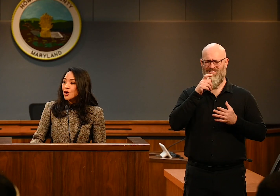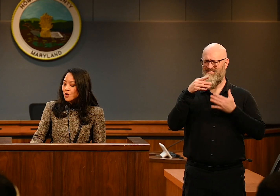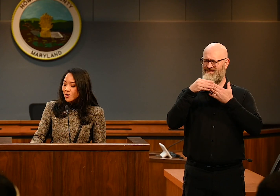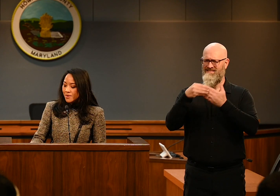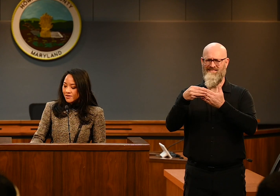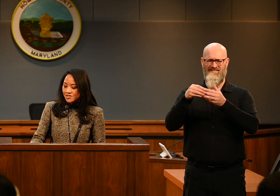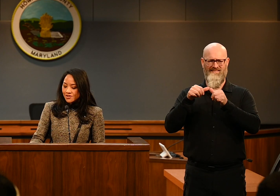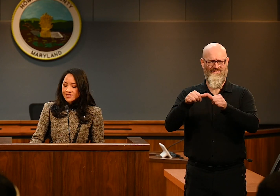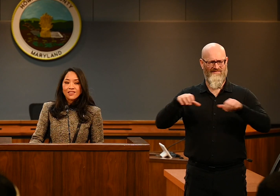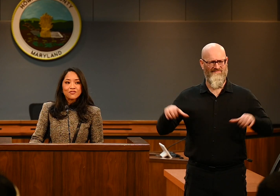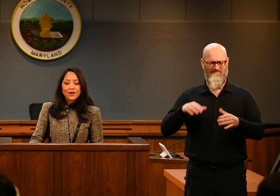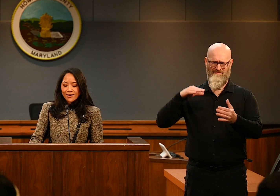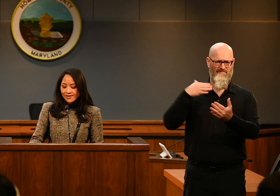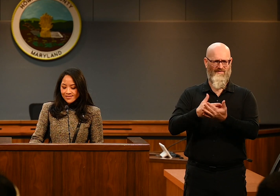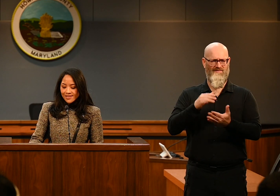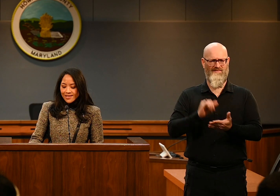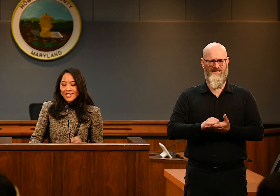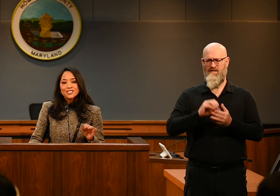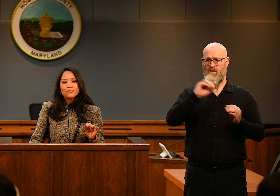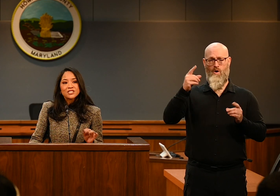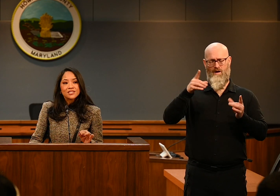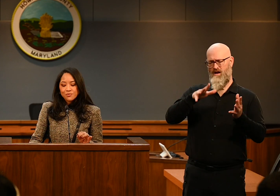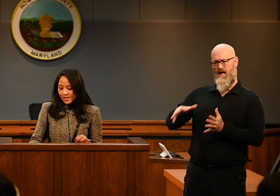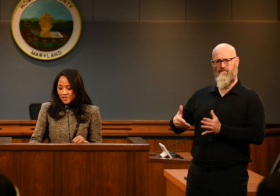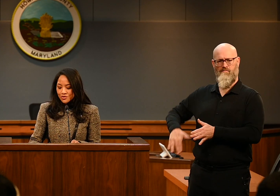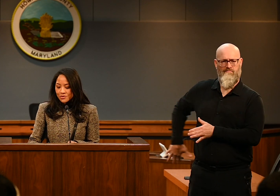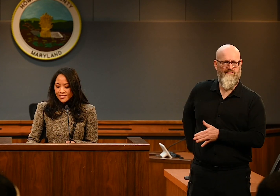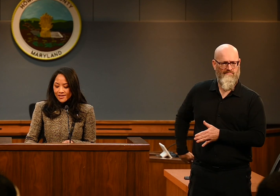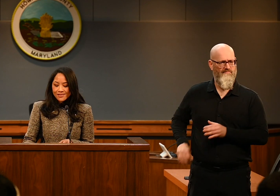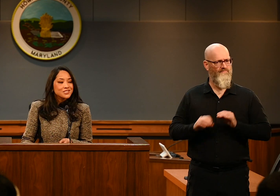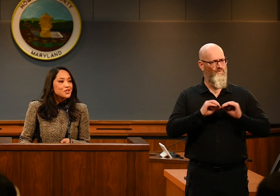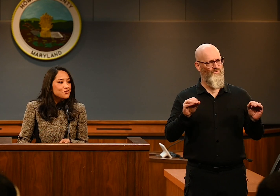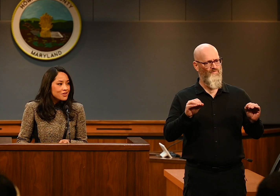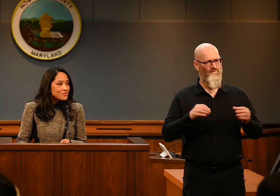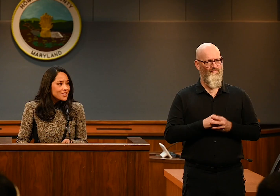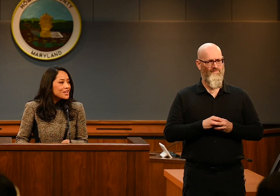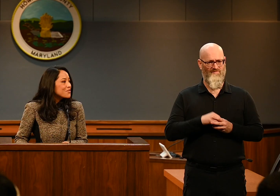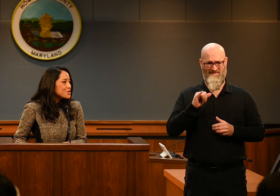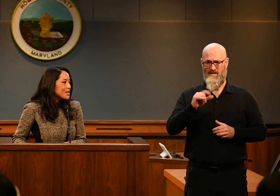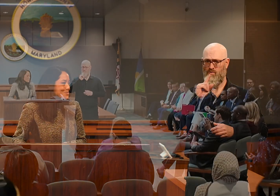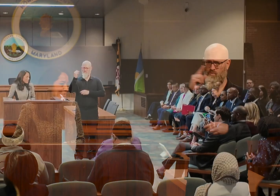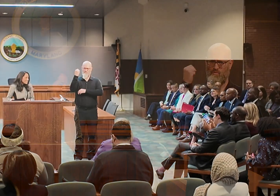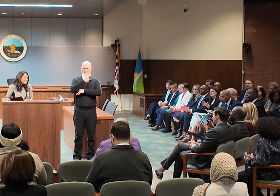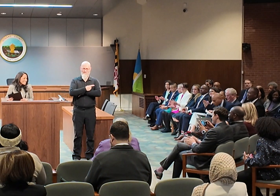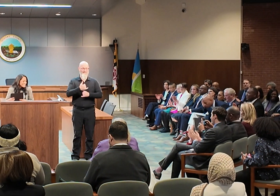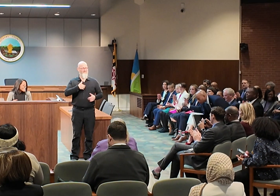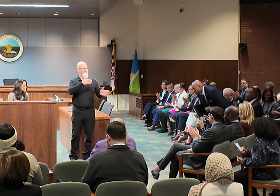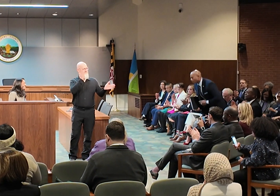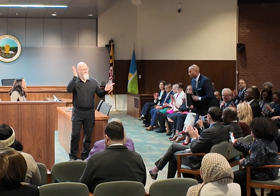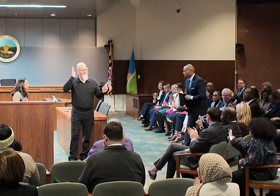that no Marylander is left behind. That especially rings true today. Let's hear from Governor Wes Moore.